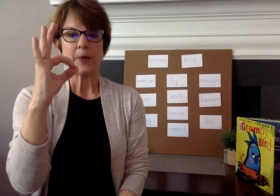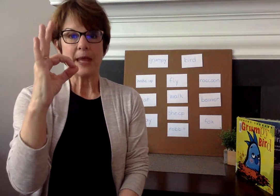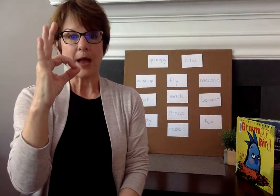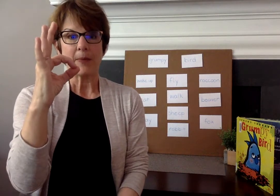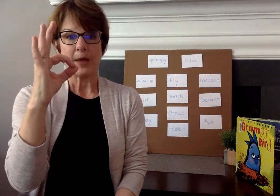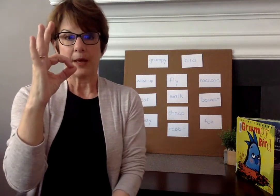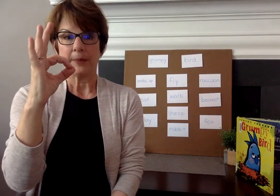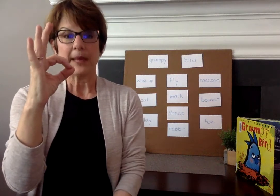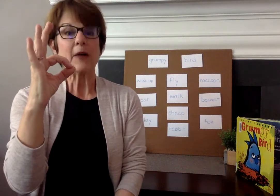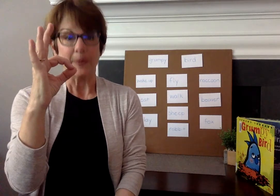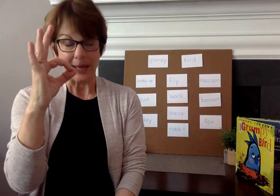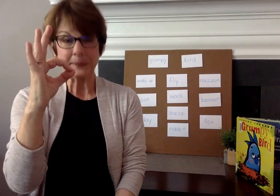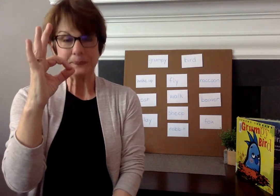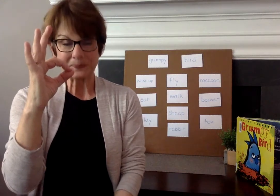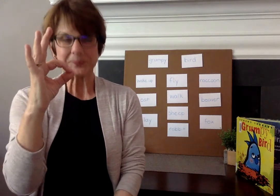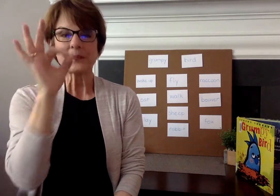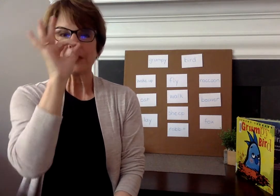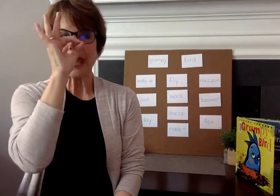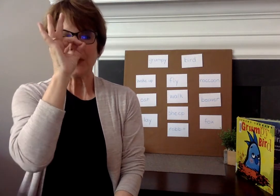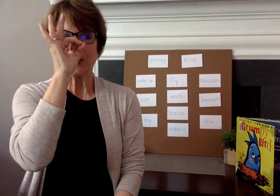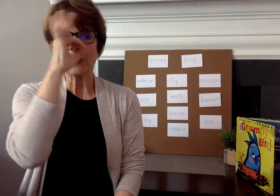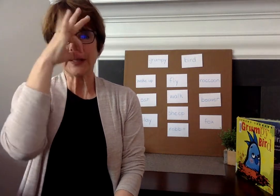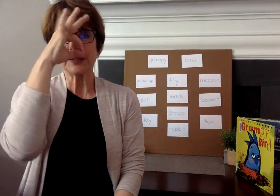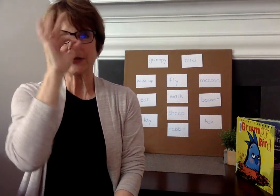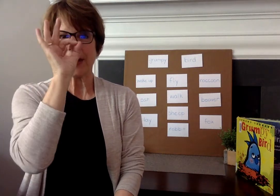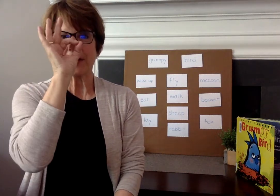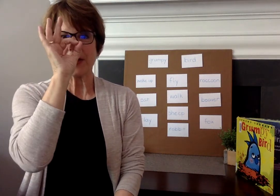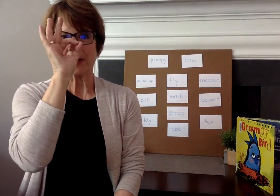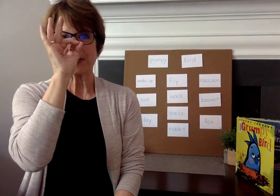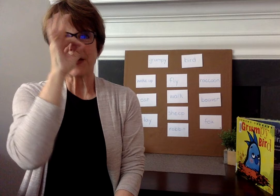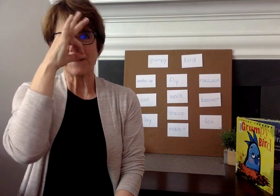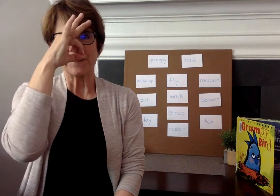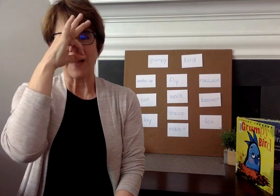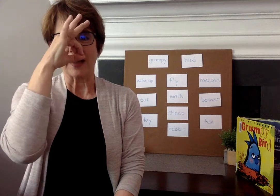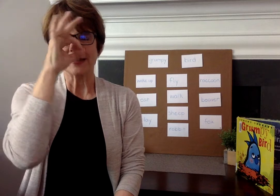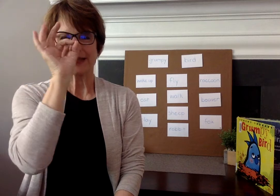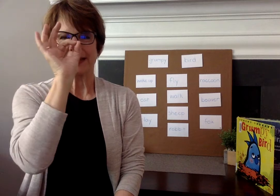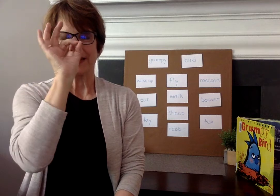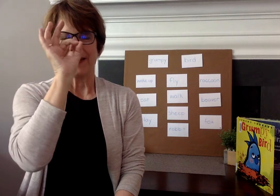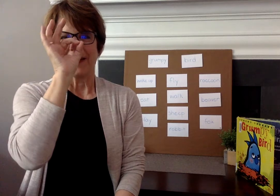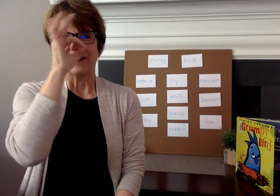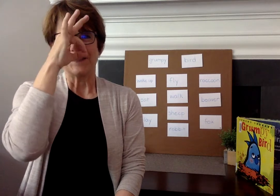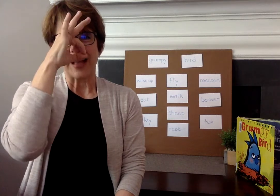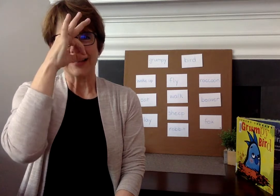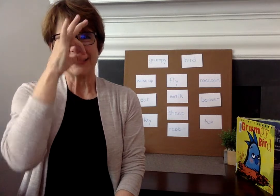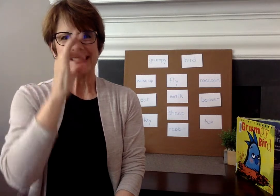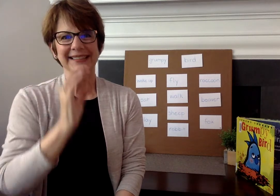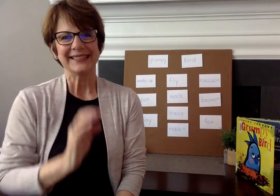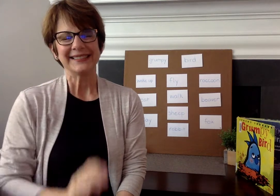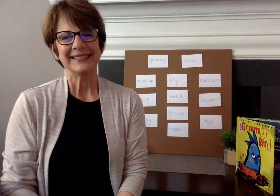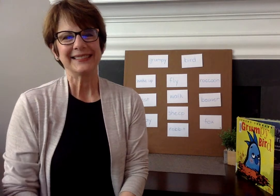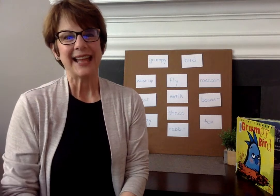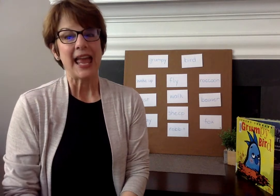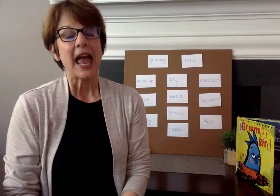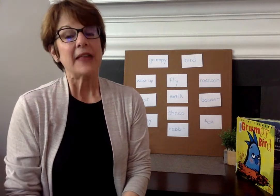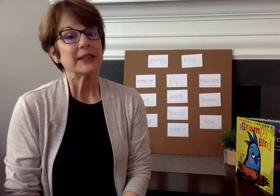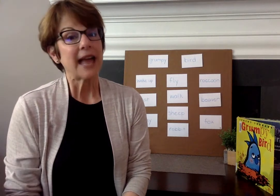the alphabet, and we wiggle it around our nose. Fox, fox. And the